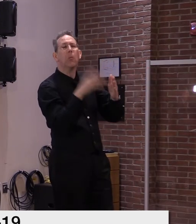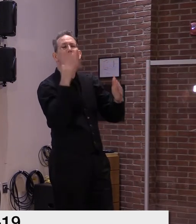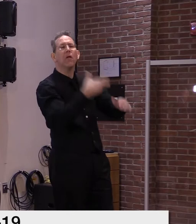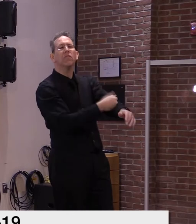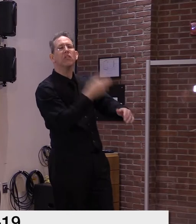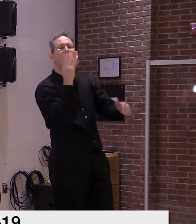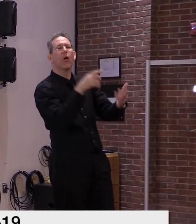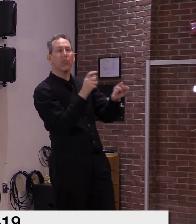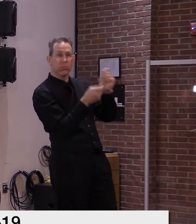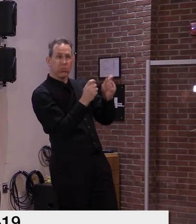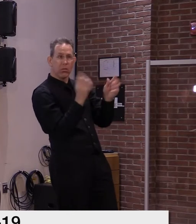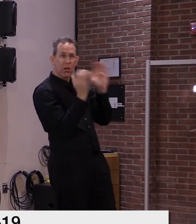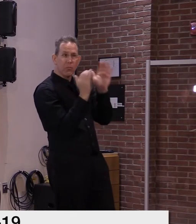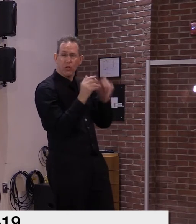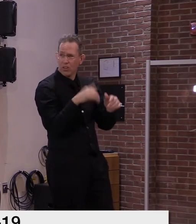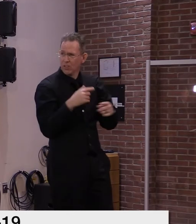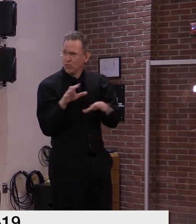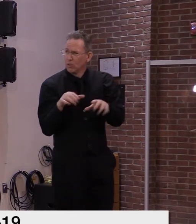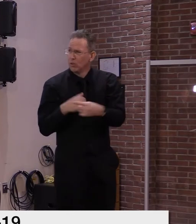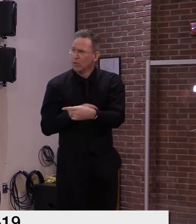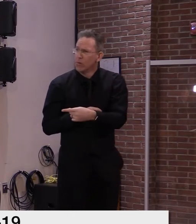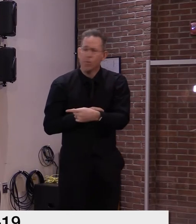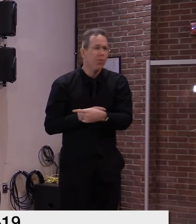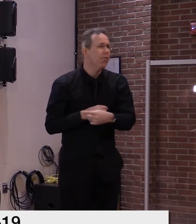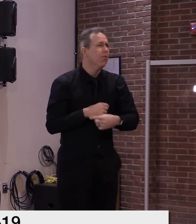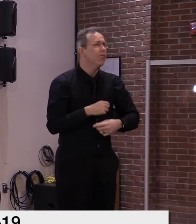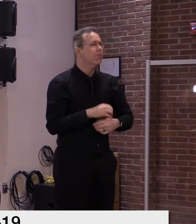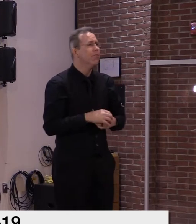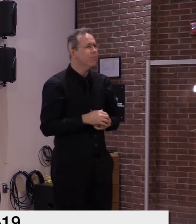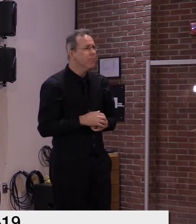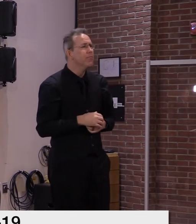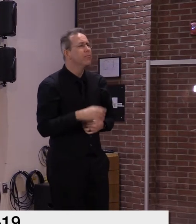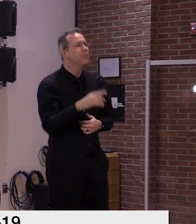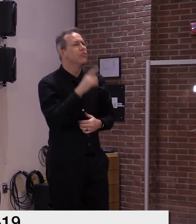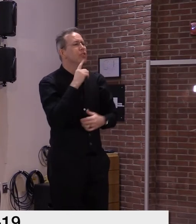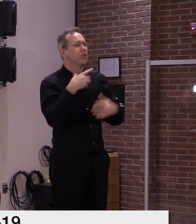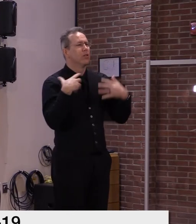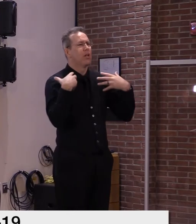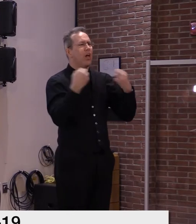extent folks might be covered under the other part of our strategy.